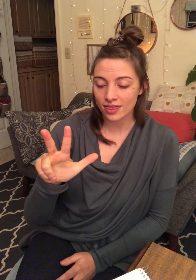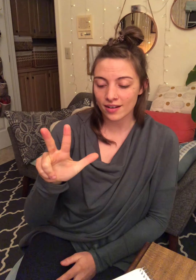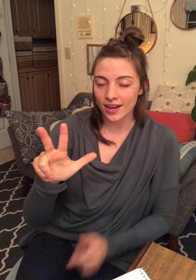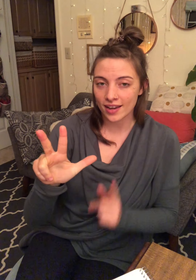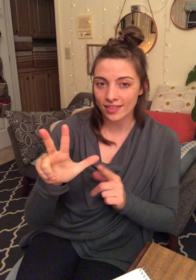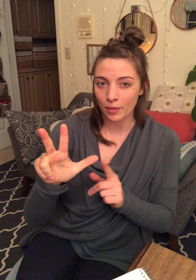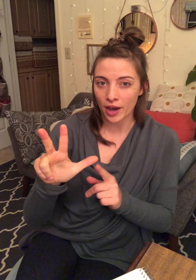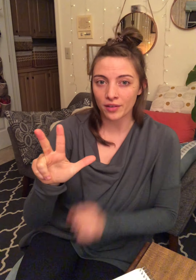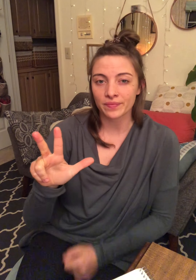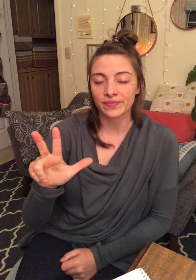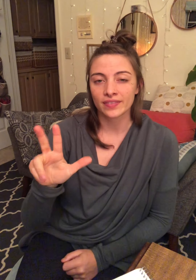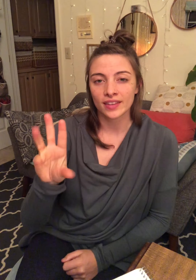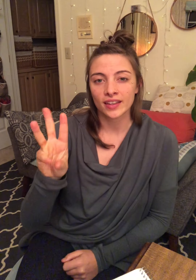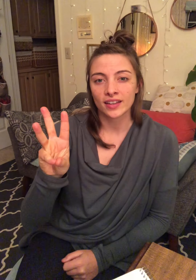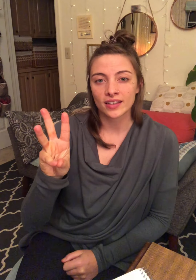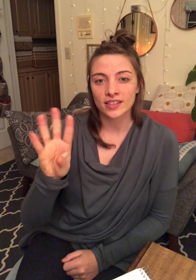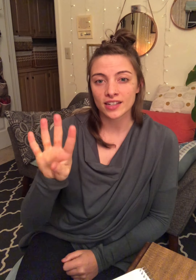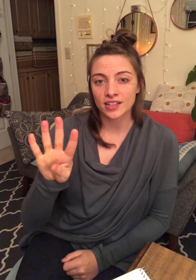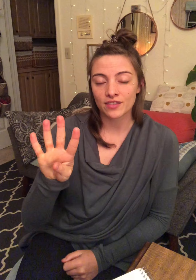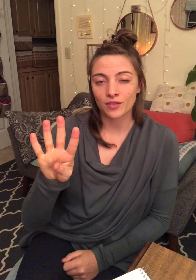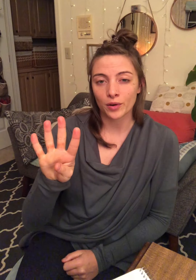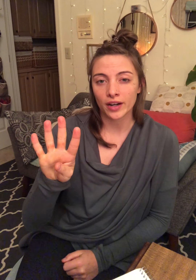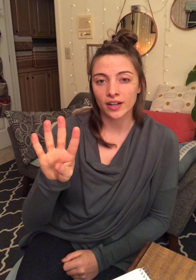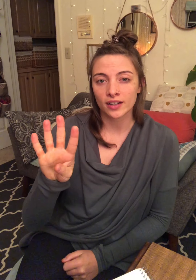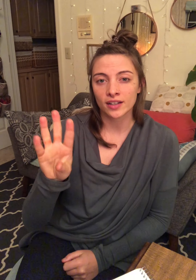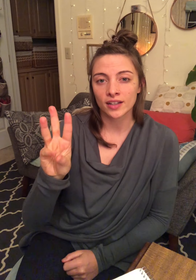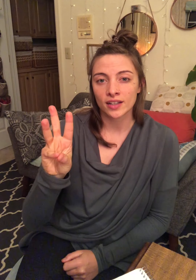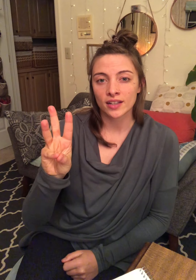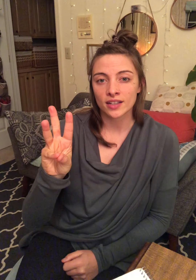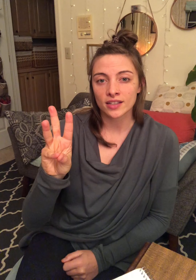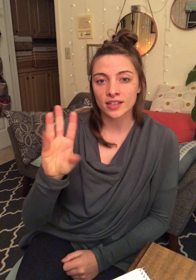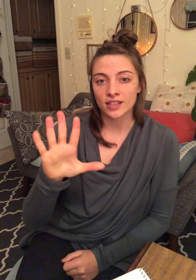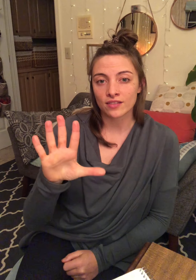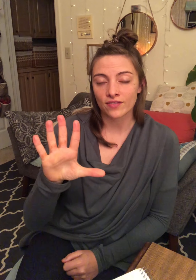63, thumb out, 64, 65,